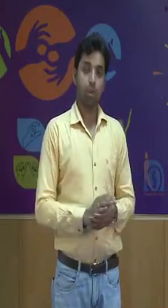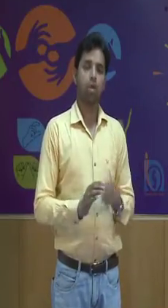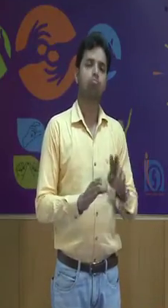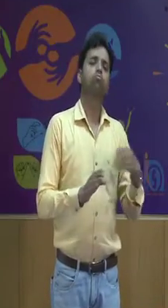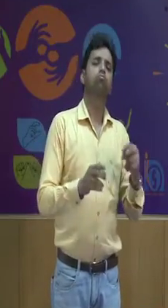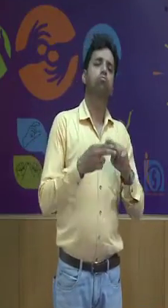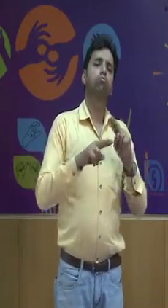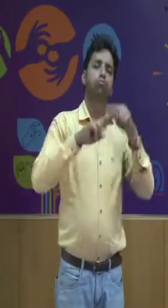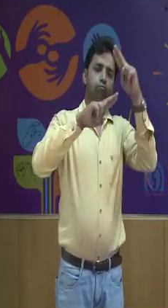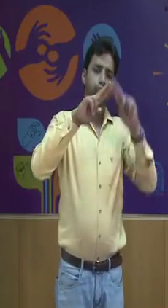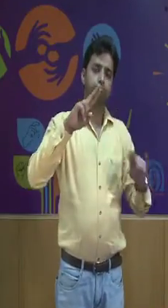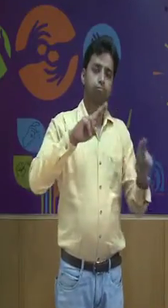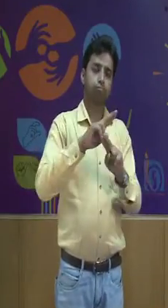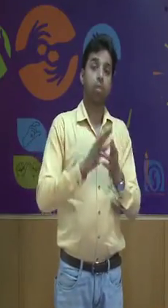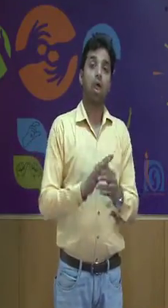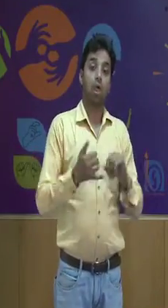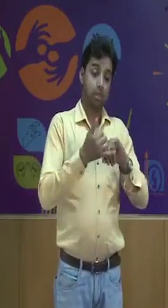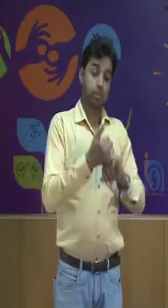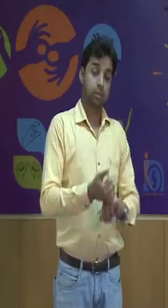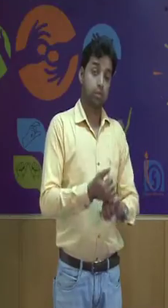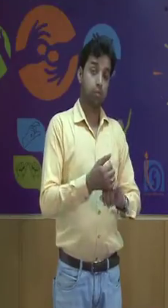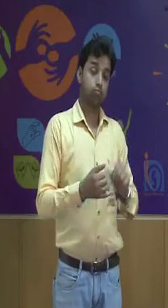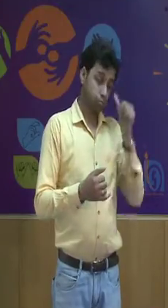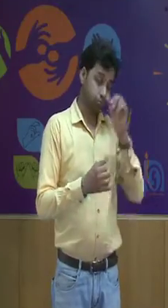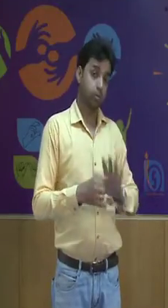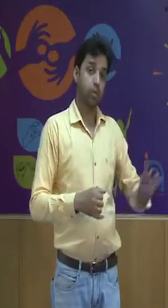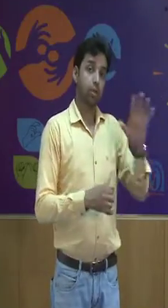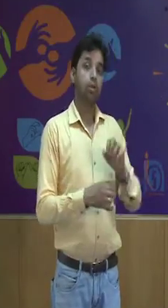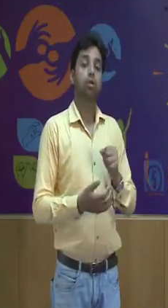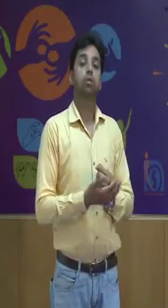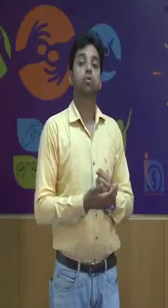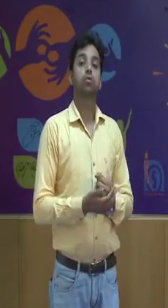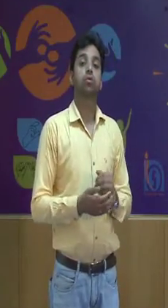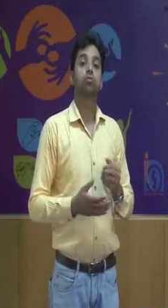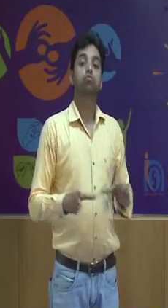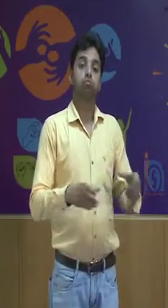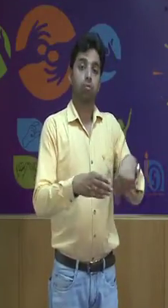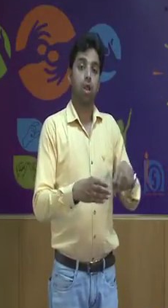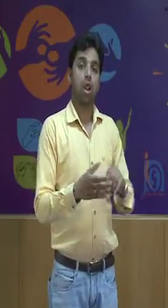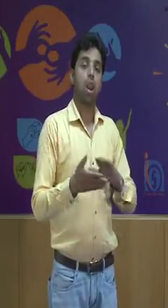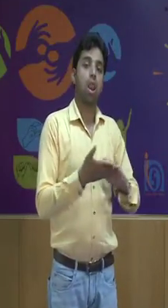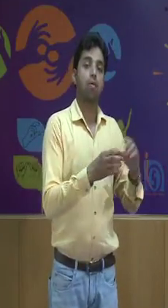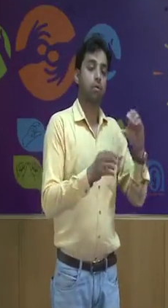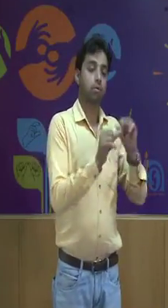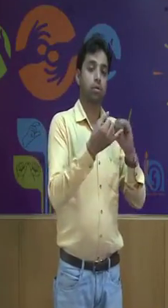Another feature of the South Indian society was the left hand caste